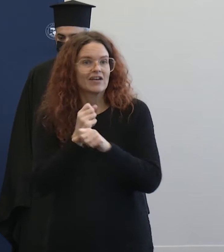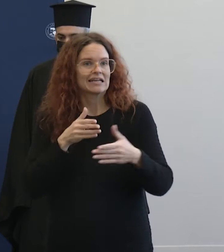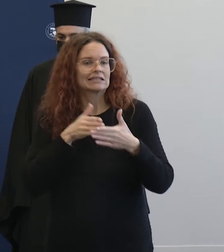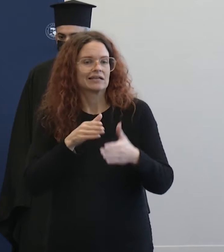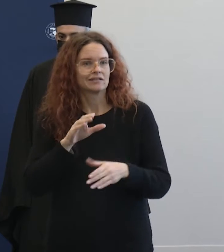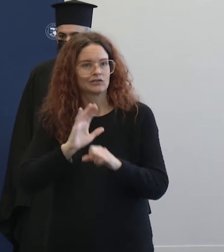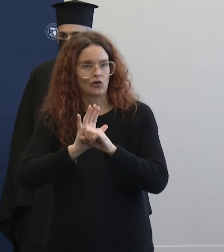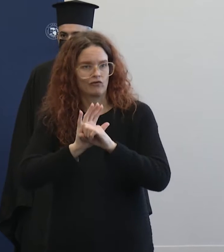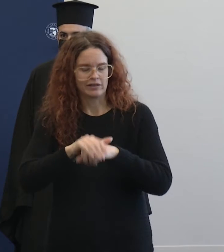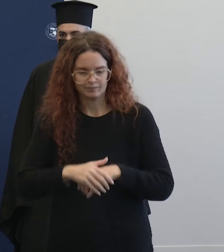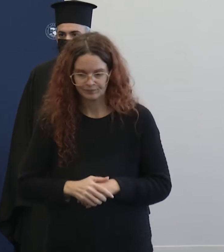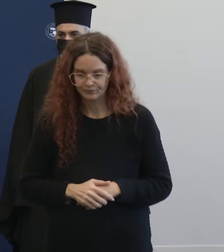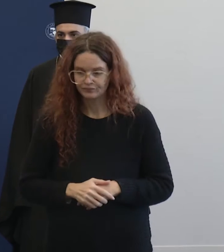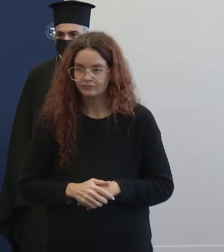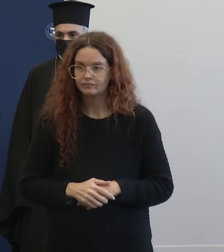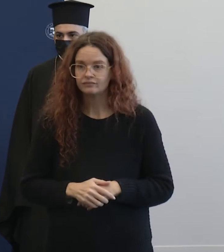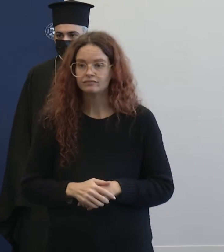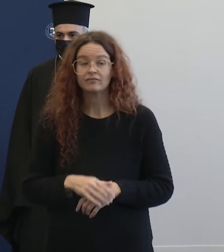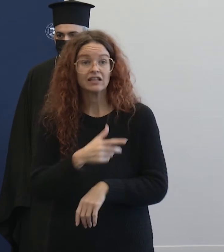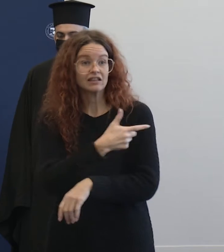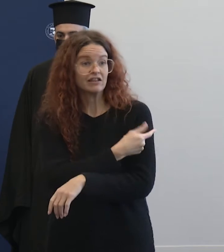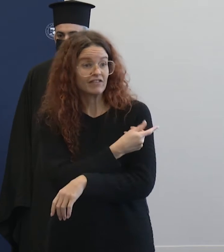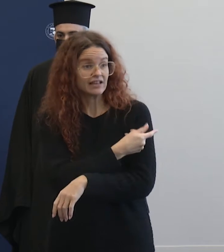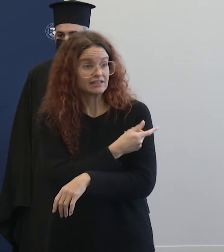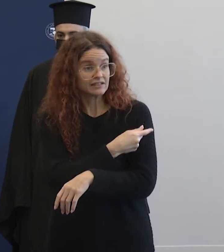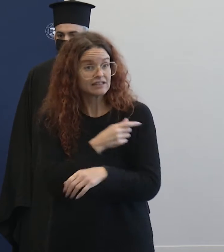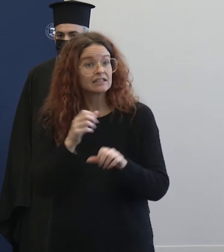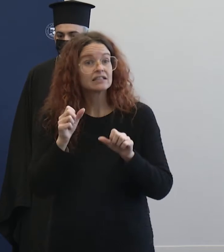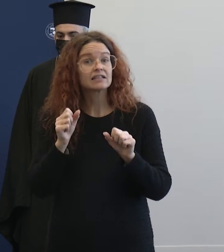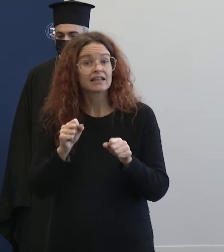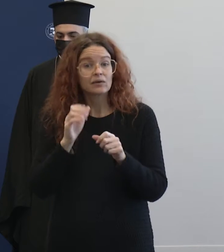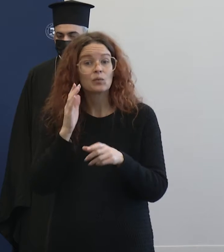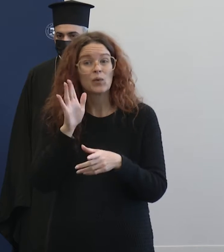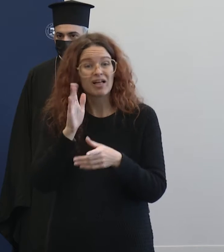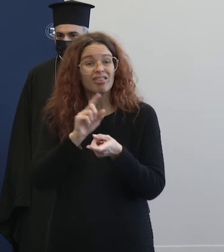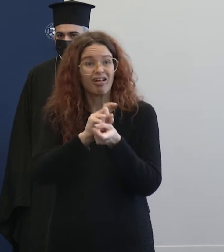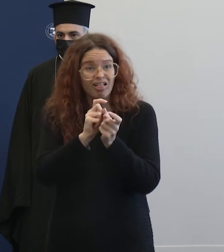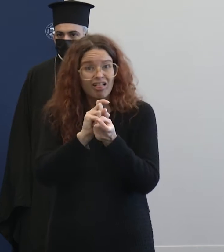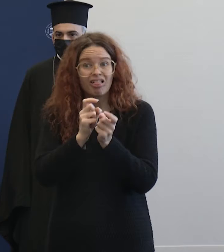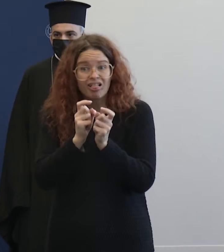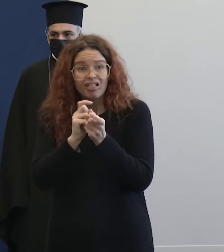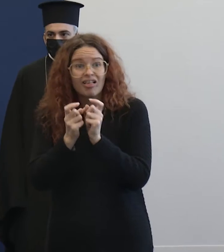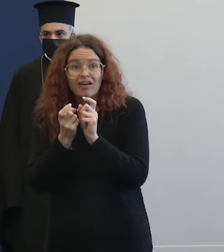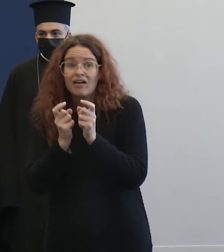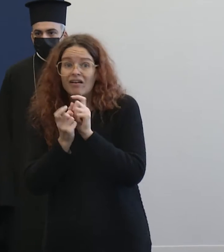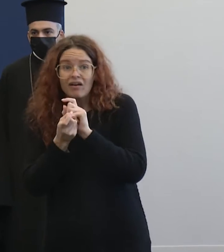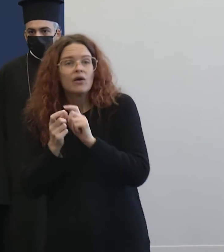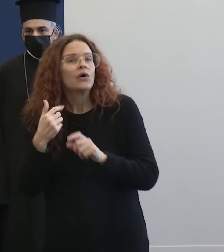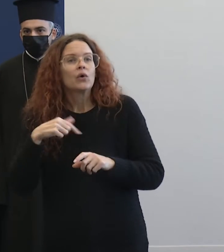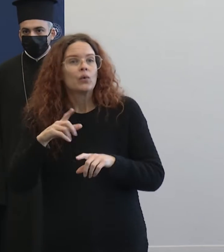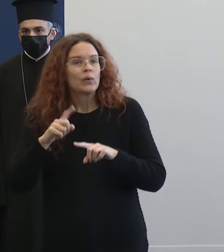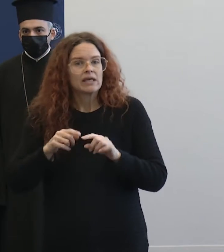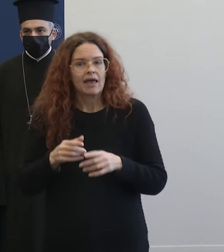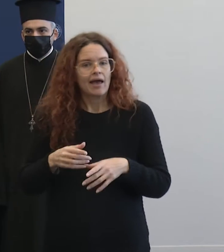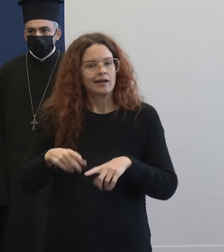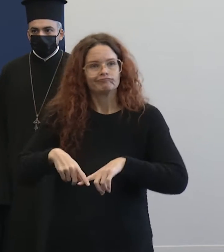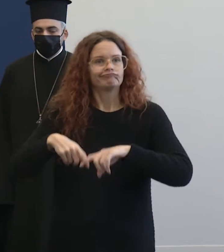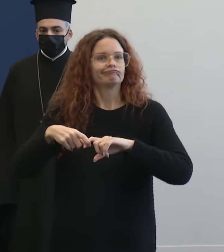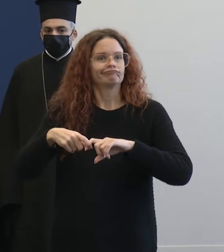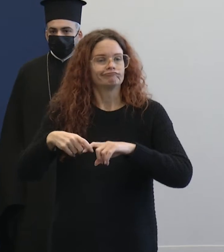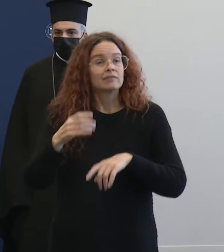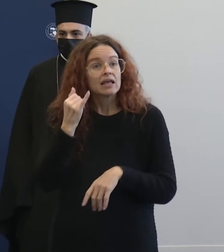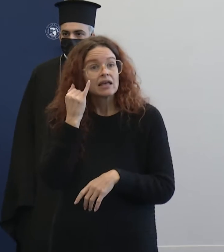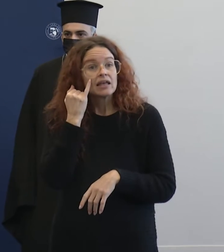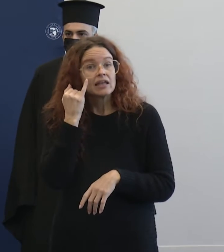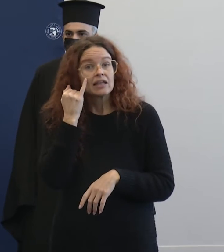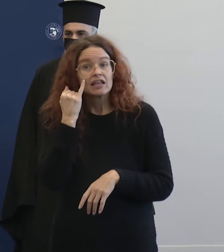for opportunities to elude our defenses so it can continue to mutate, and we cannot let our guard down. Please, if you have not gotten